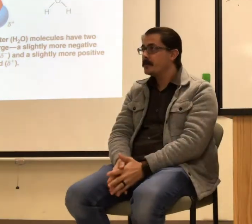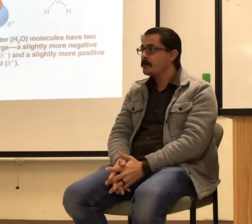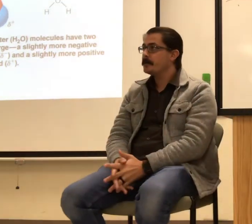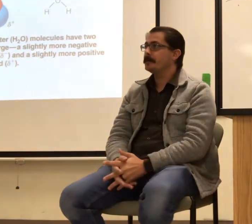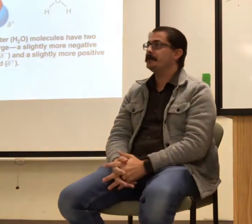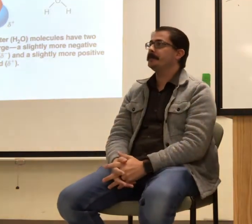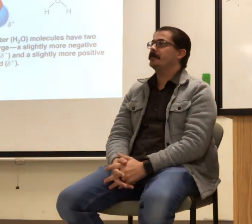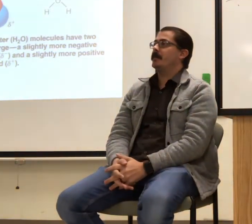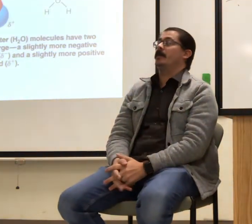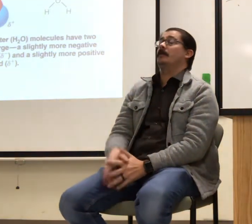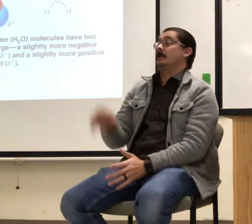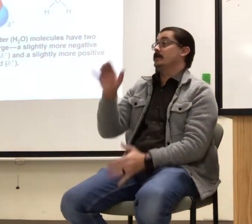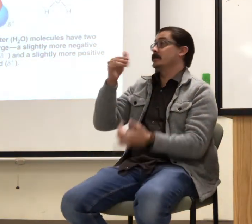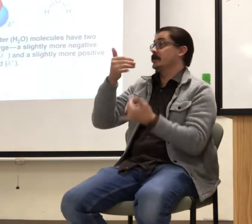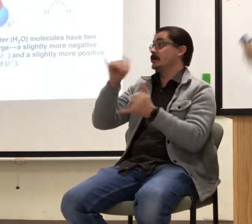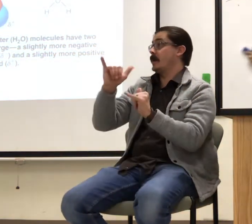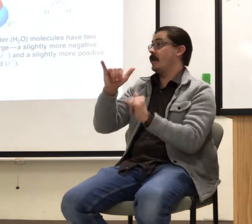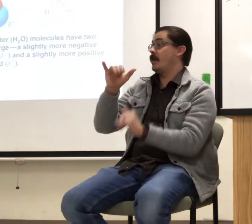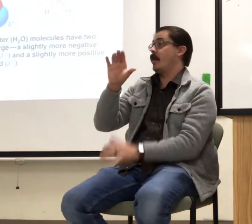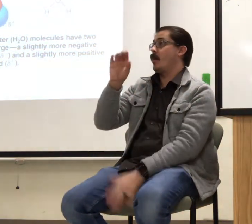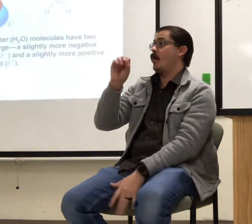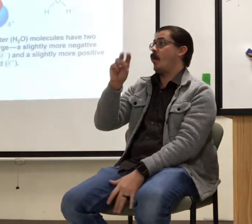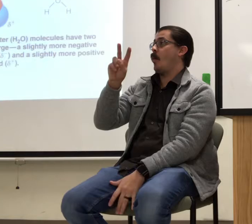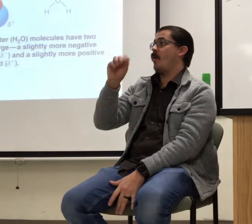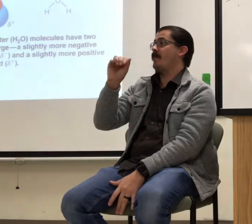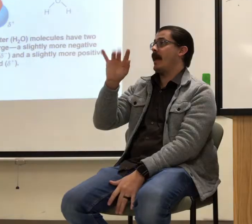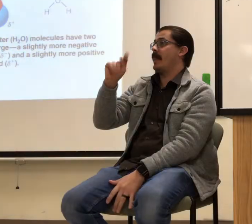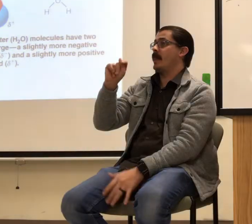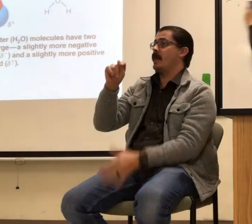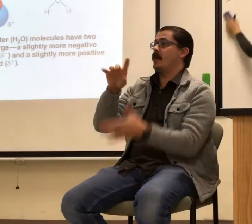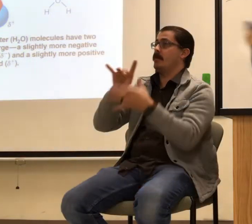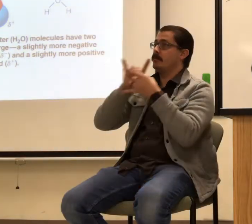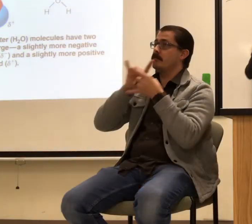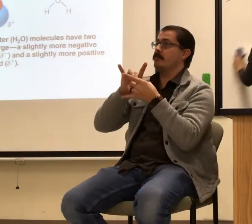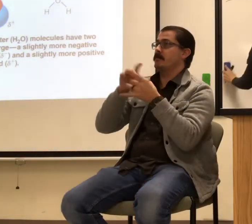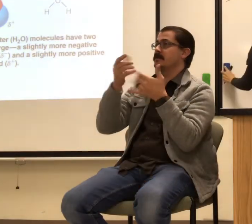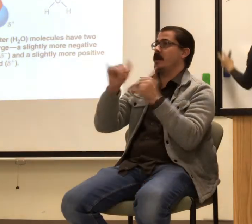So still on covalent bonds, but